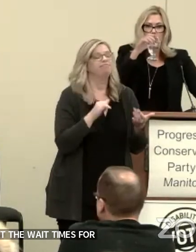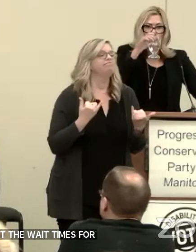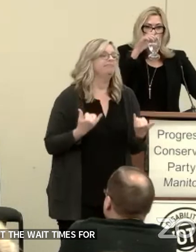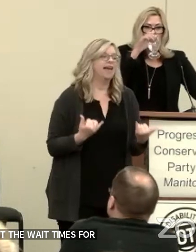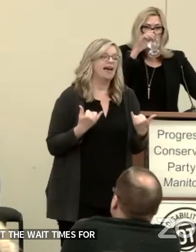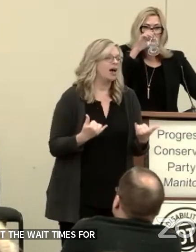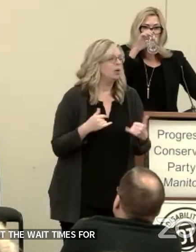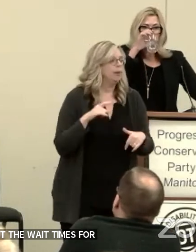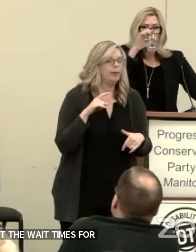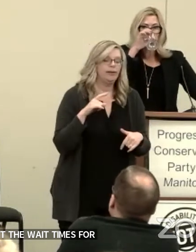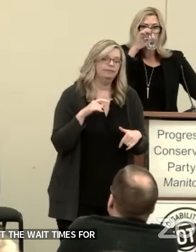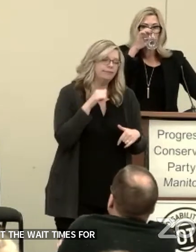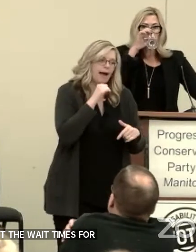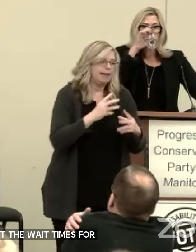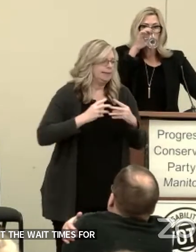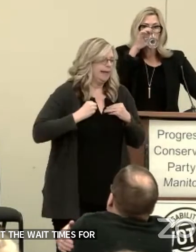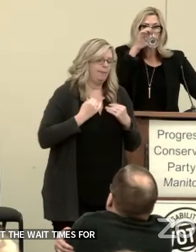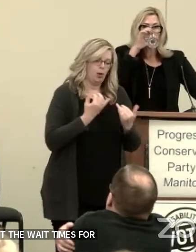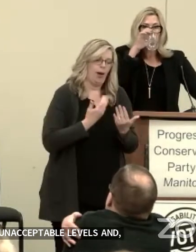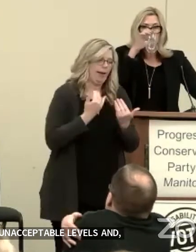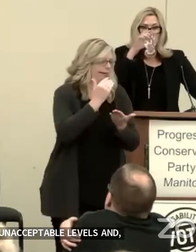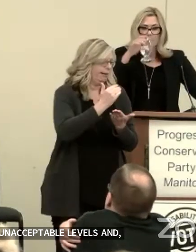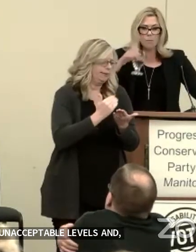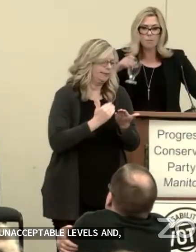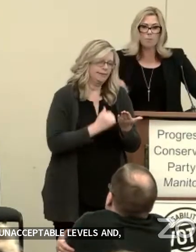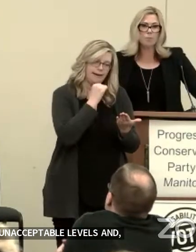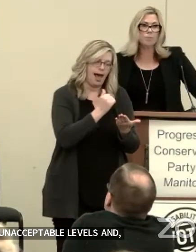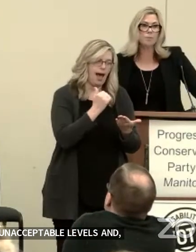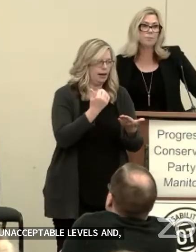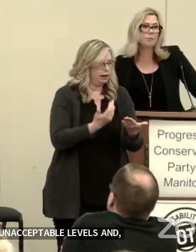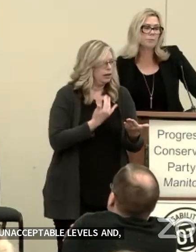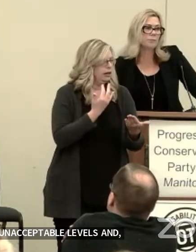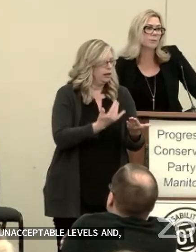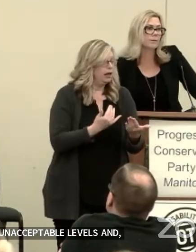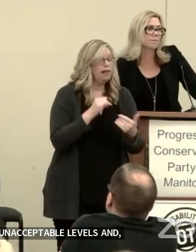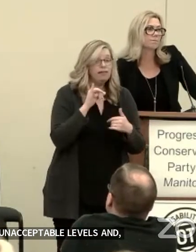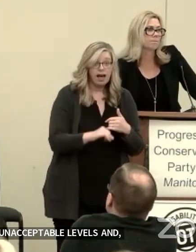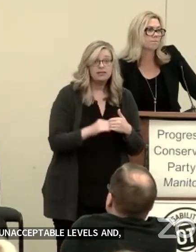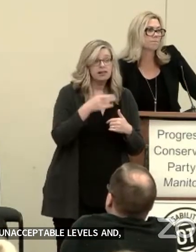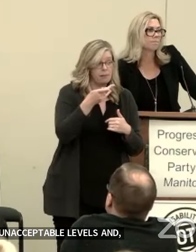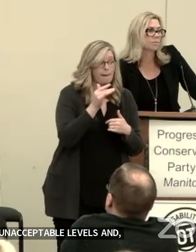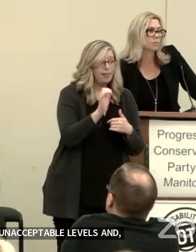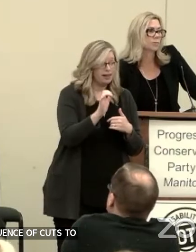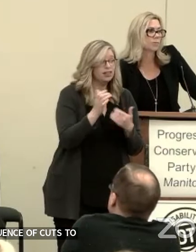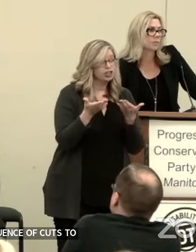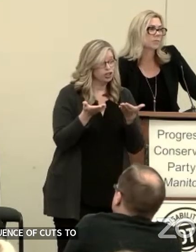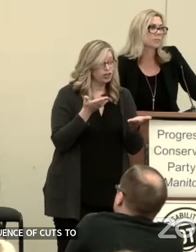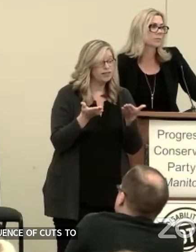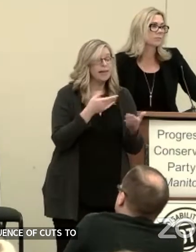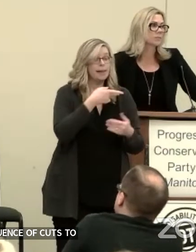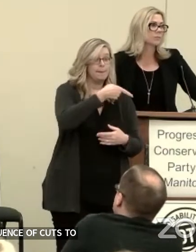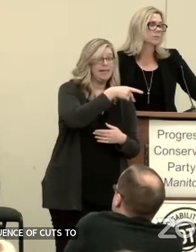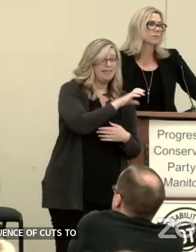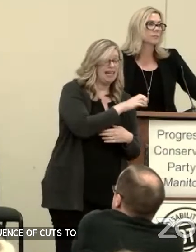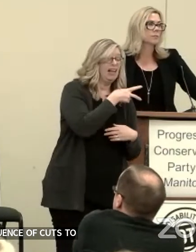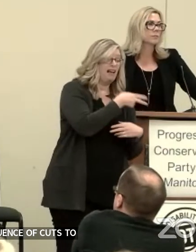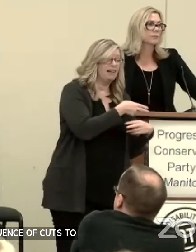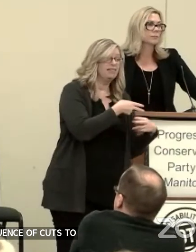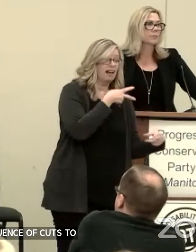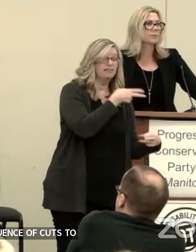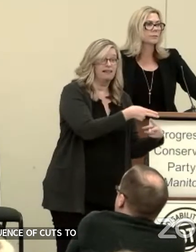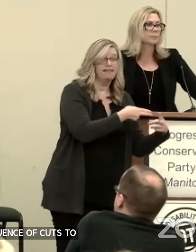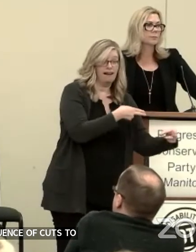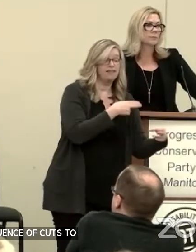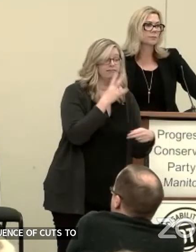unacceptable levels. And again, that's a consequence of cuts to the public service that the PC government has undertaken in the last